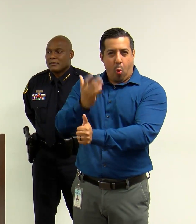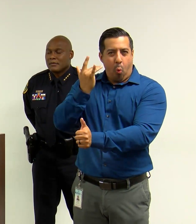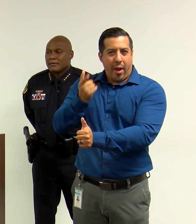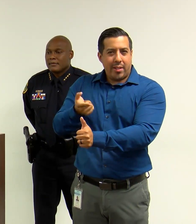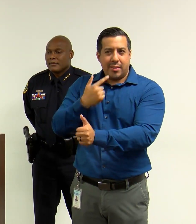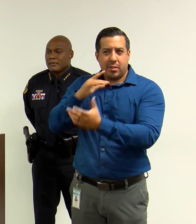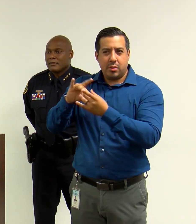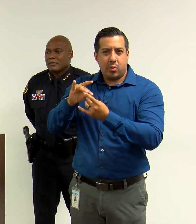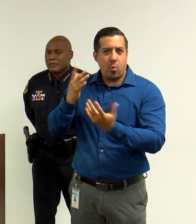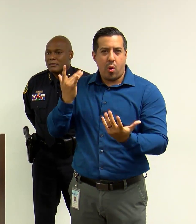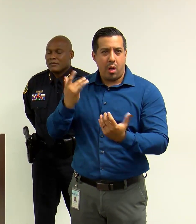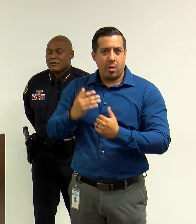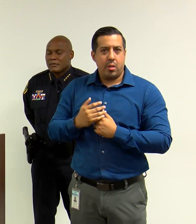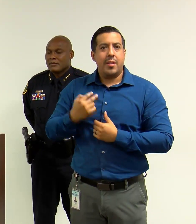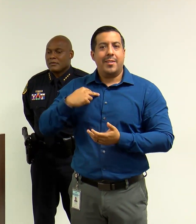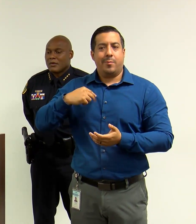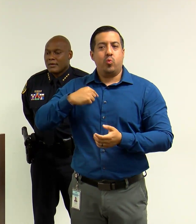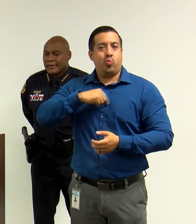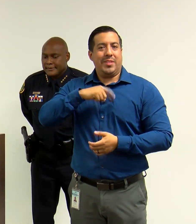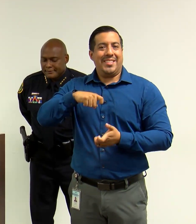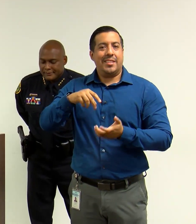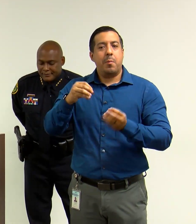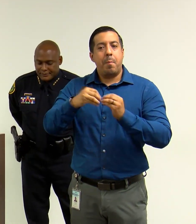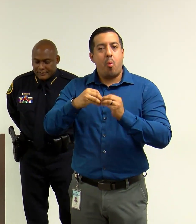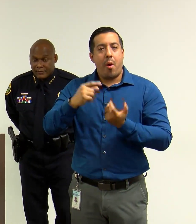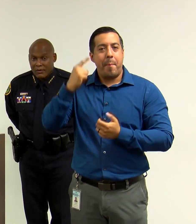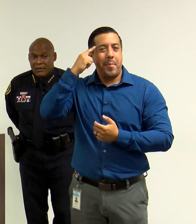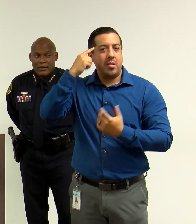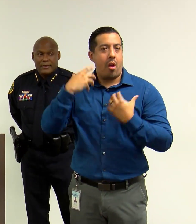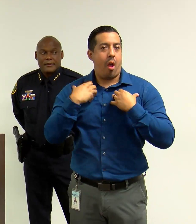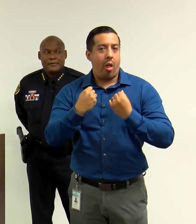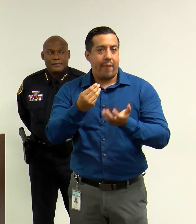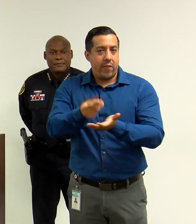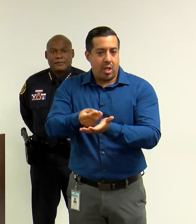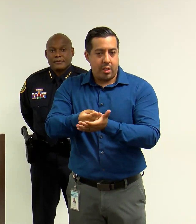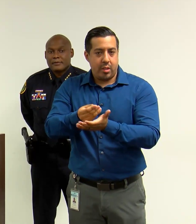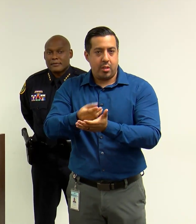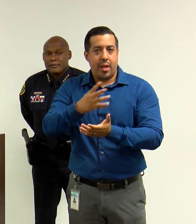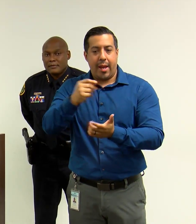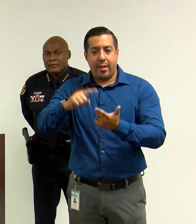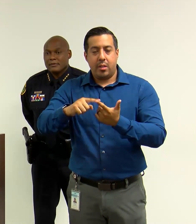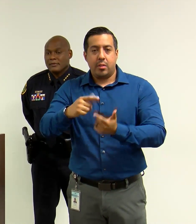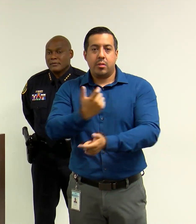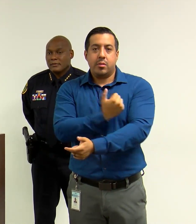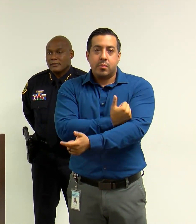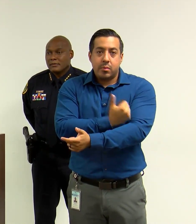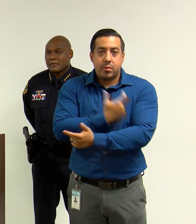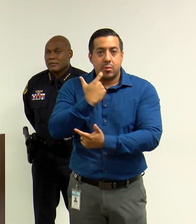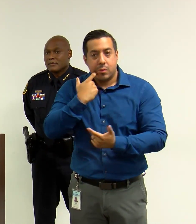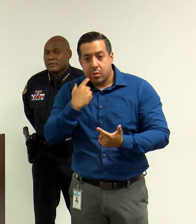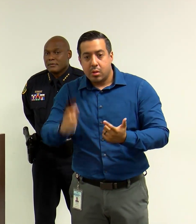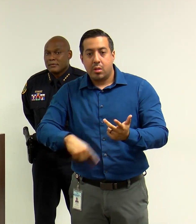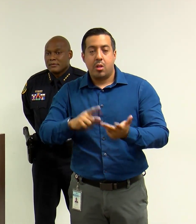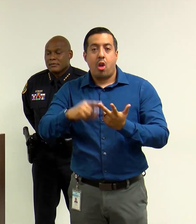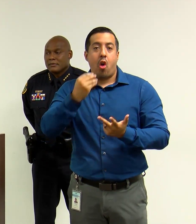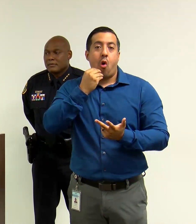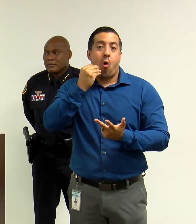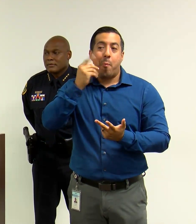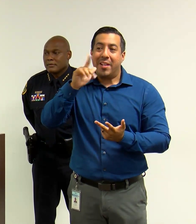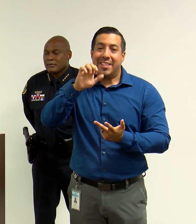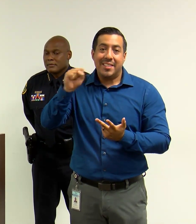that? So we do need more mental behavior funding. We do need more funding for substance abuse. We're addressing the homelessness